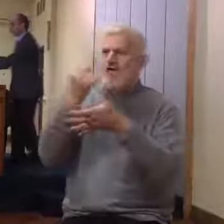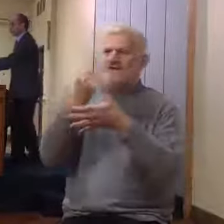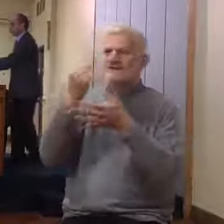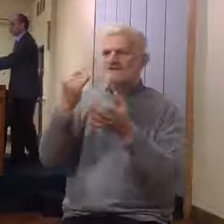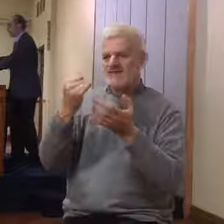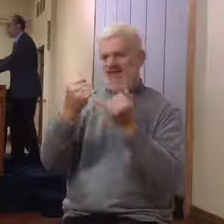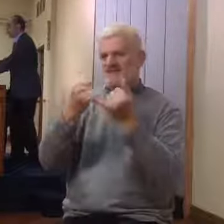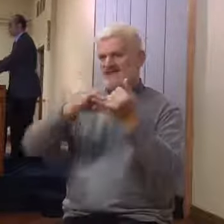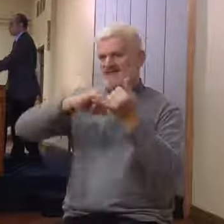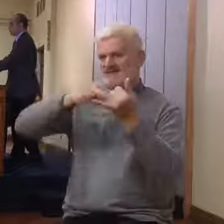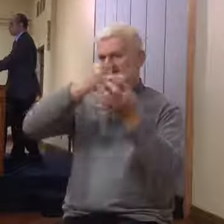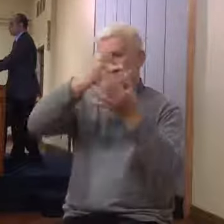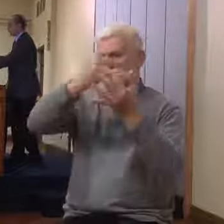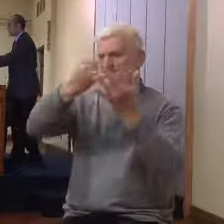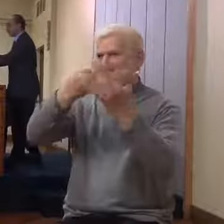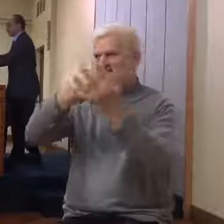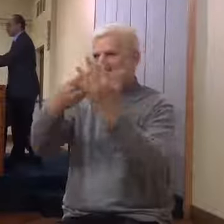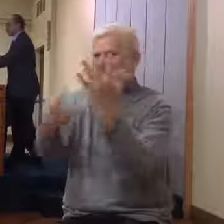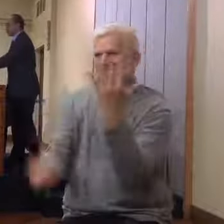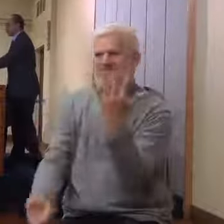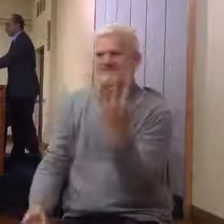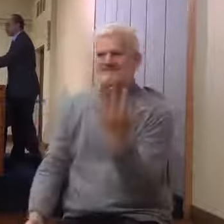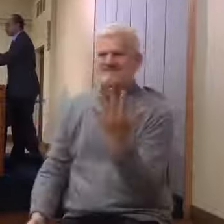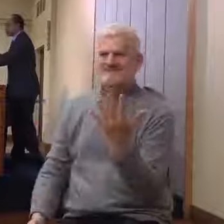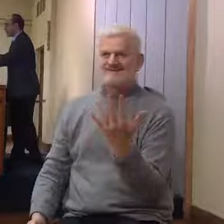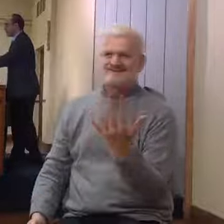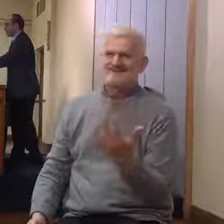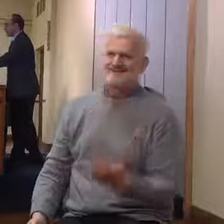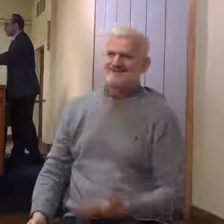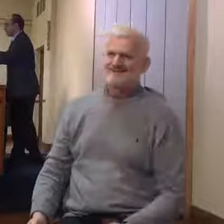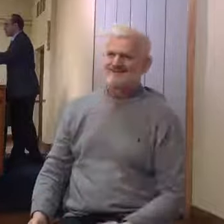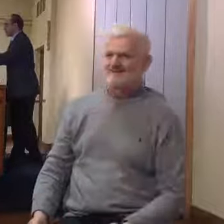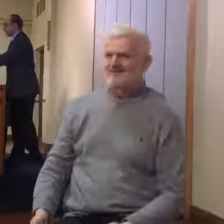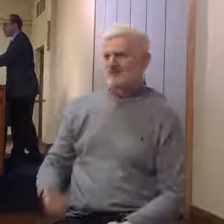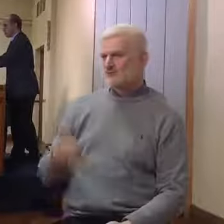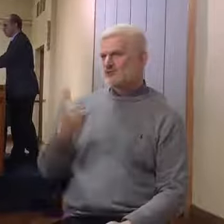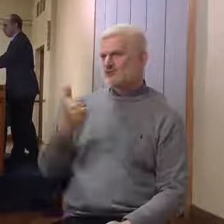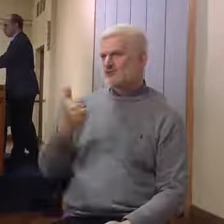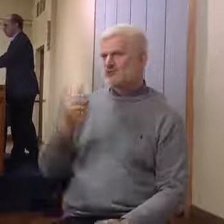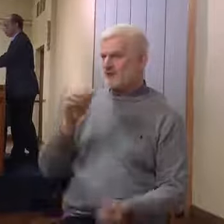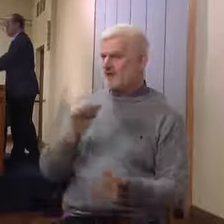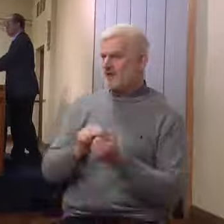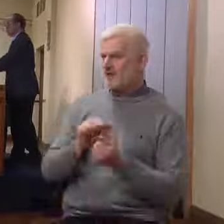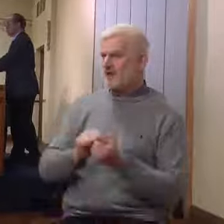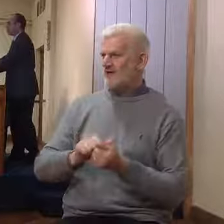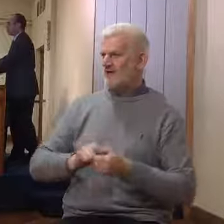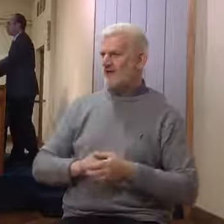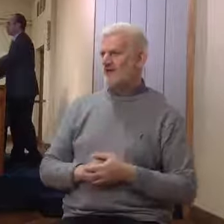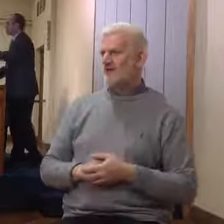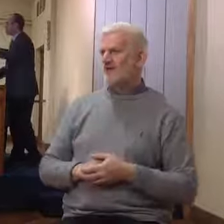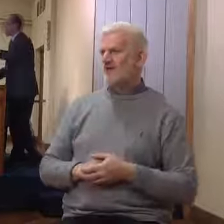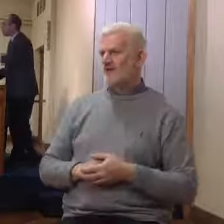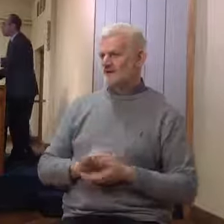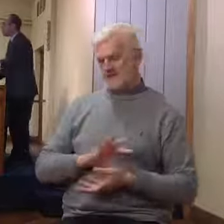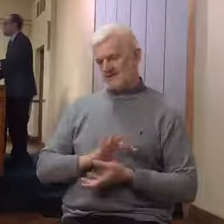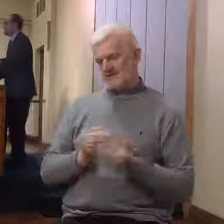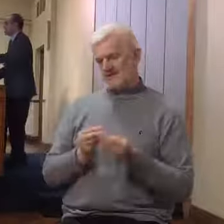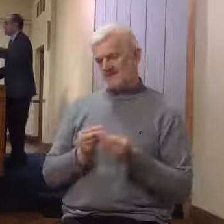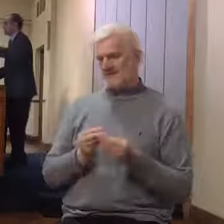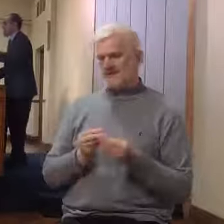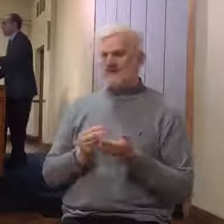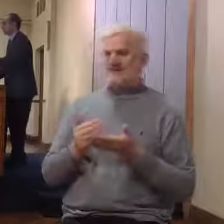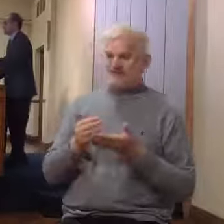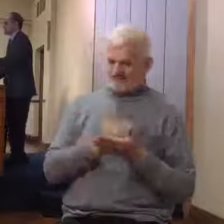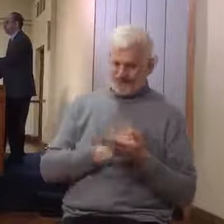5 topics throughout the letter. Of course, there are many subheadings, subtopics throughout the letter, but it's about